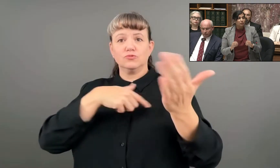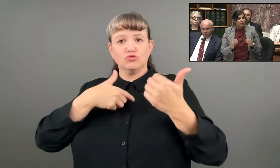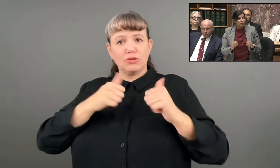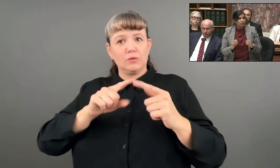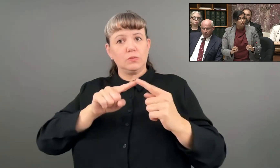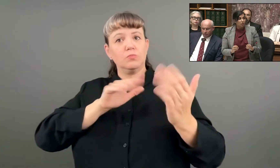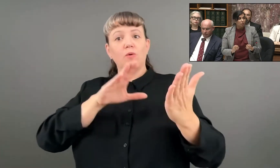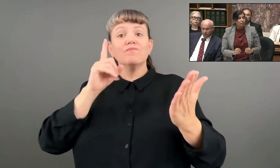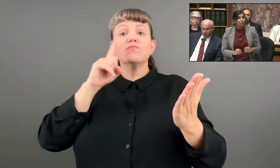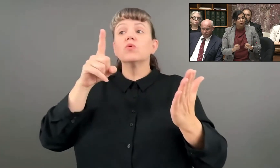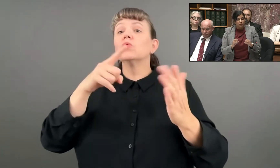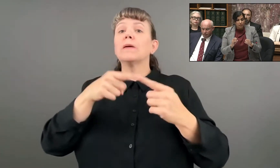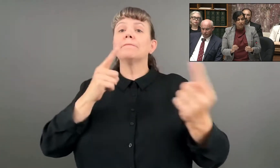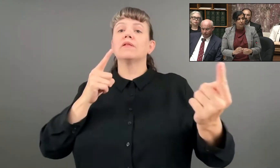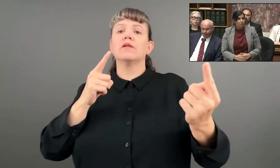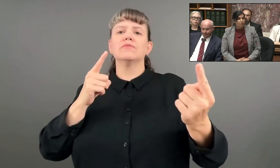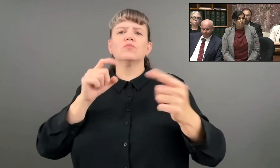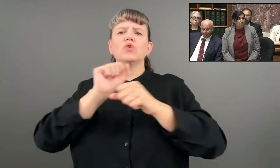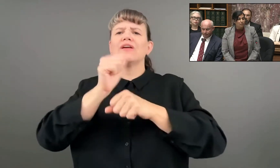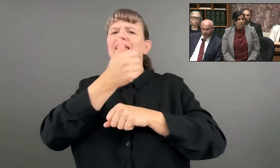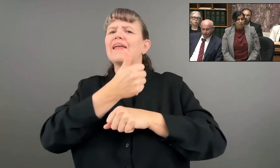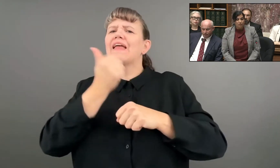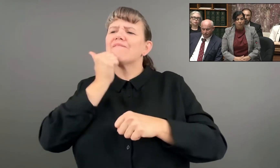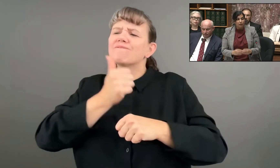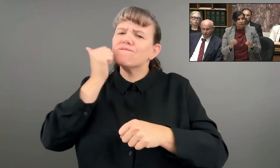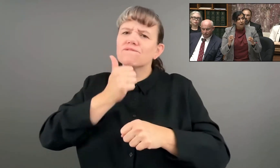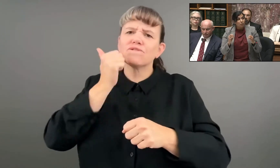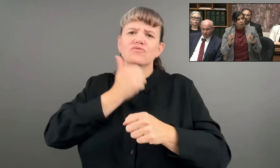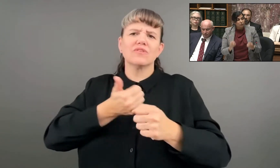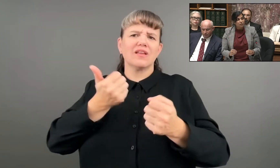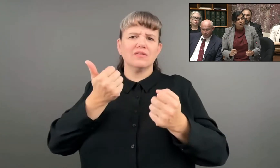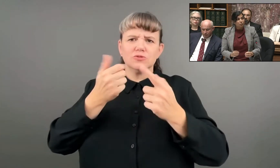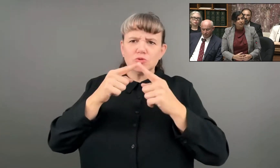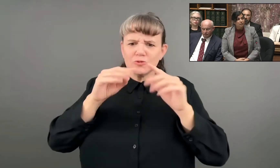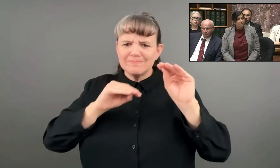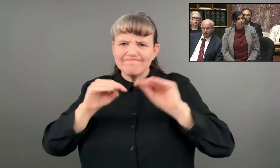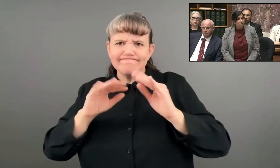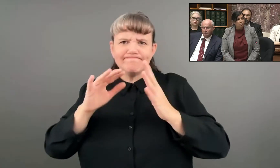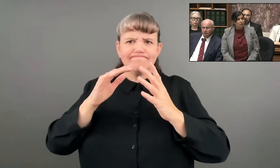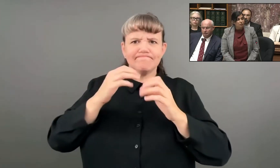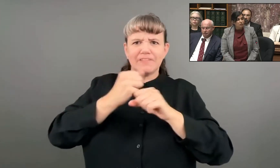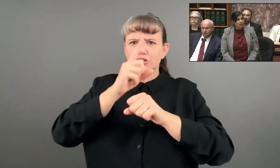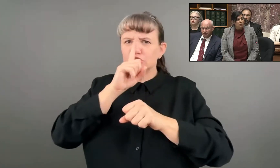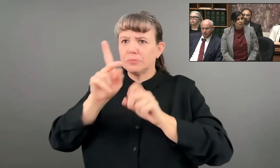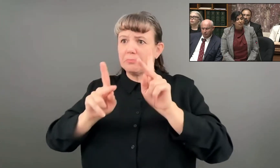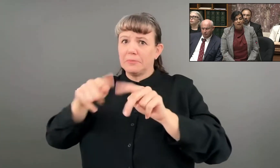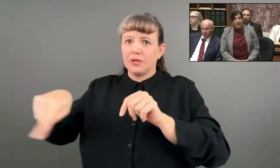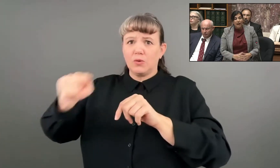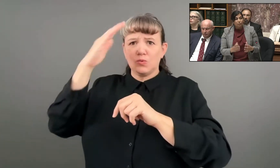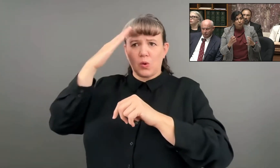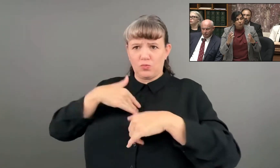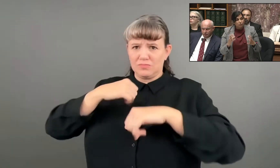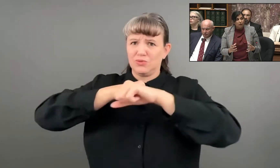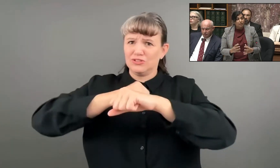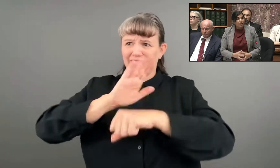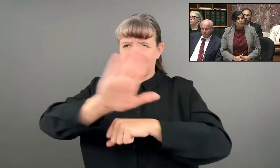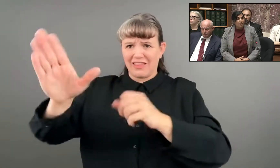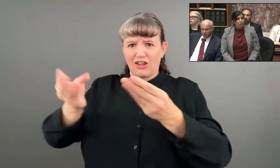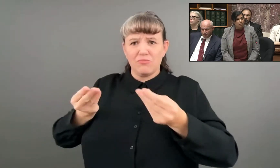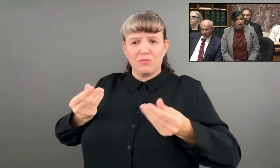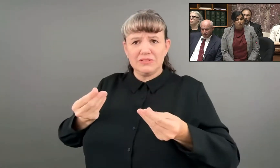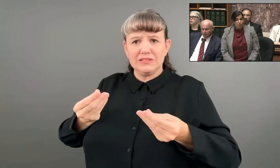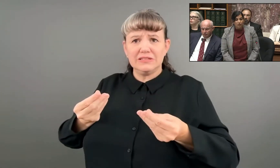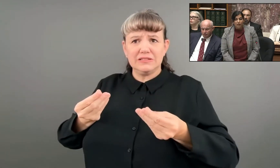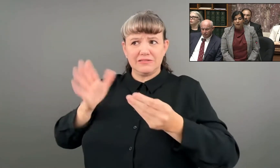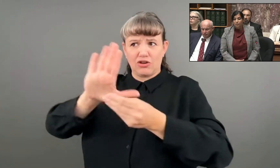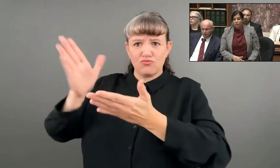British Columbians to know that we will stand up for their private property rights, we will seek reconciliation with First Nations, and we will find that